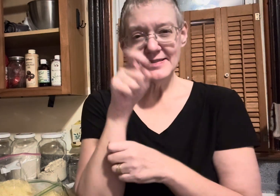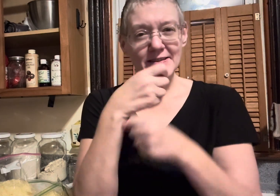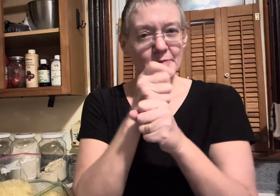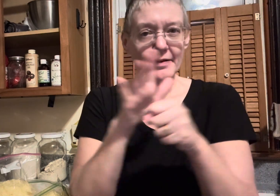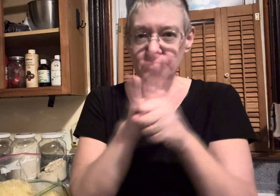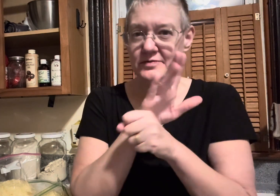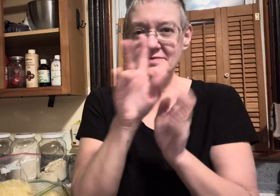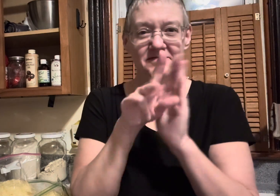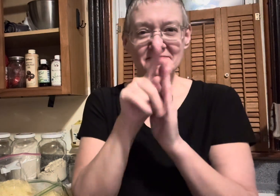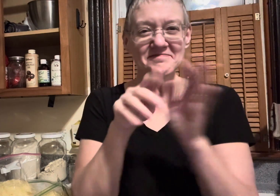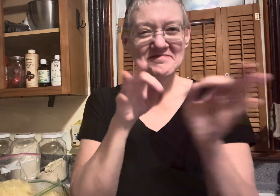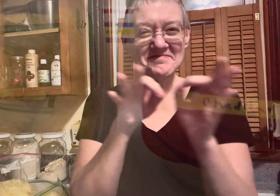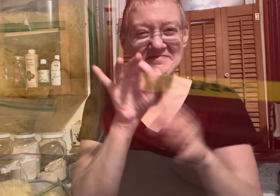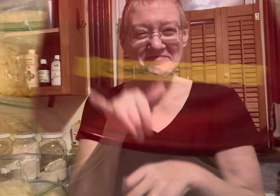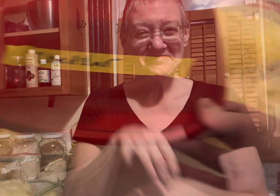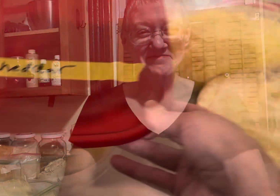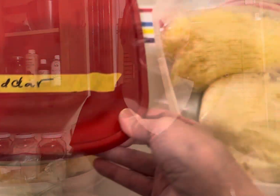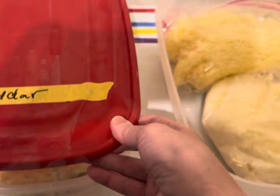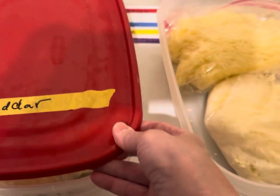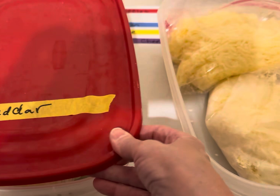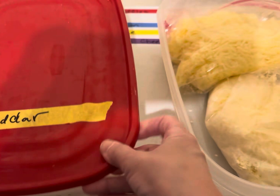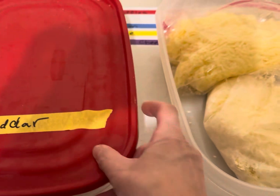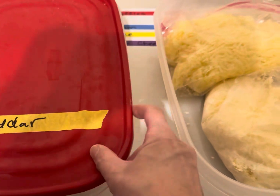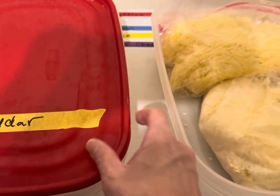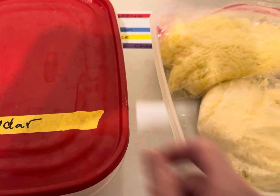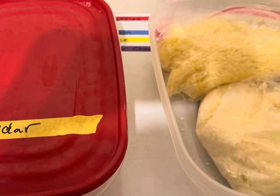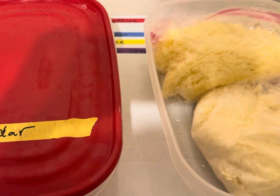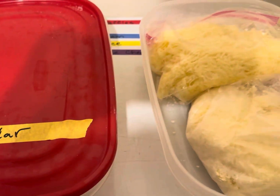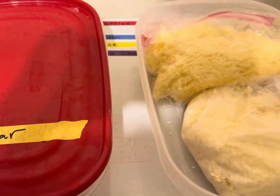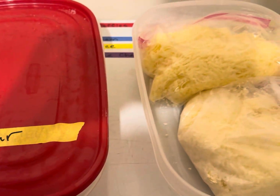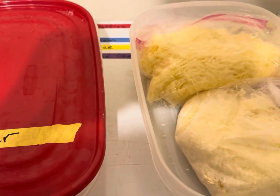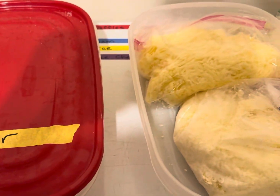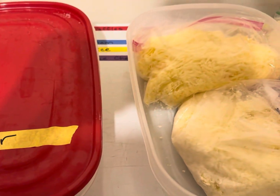that. You need to make a whole video explaining that.